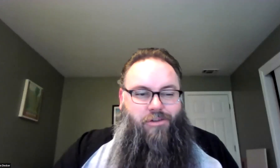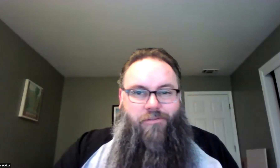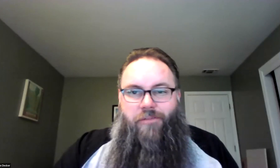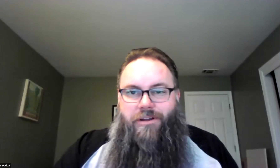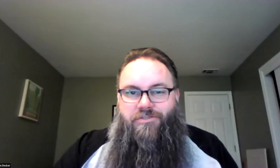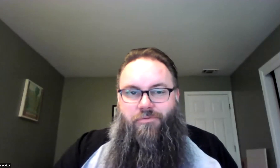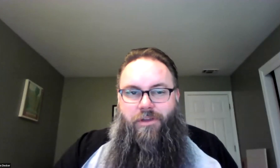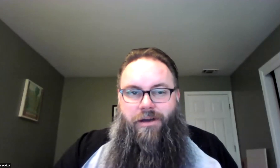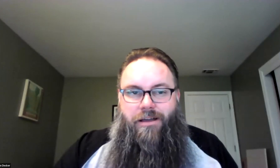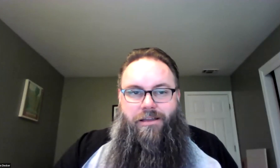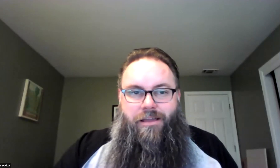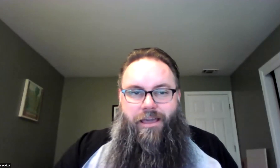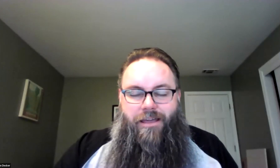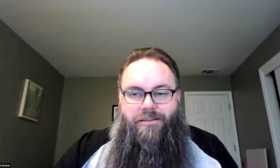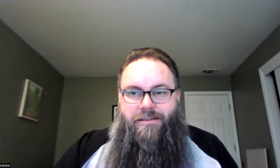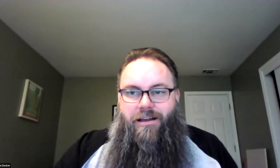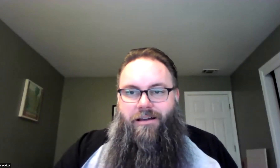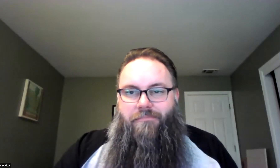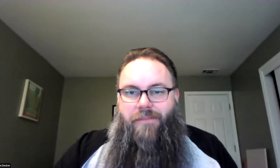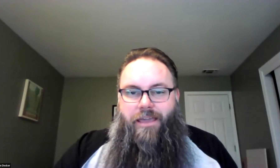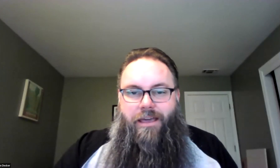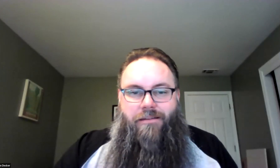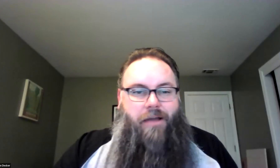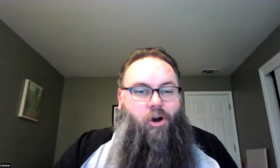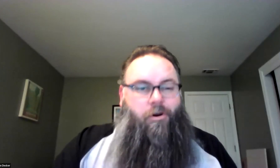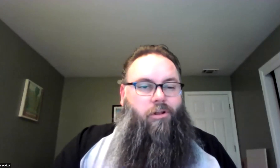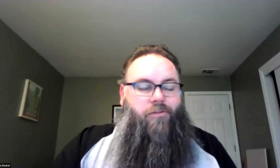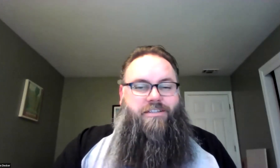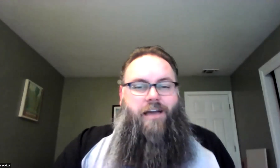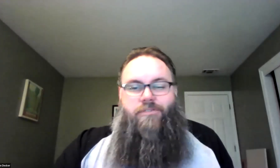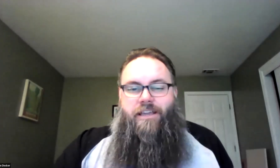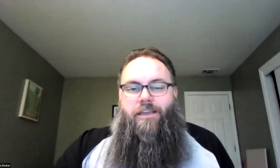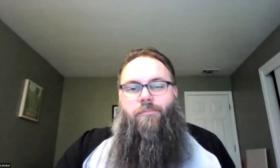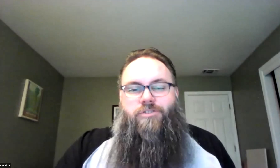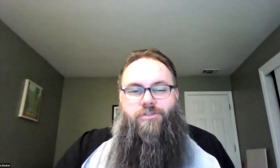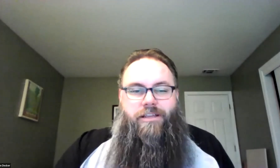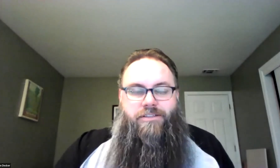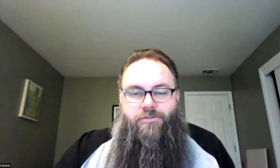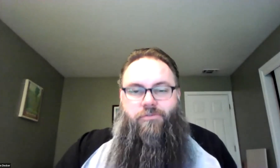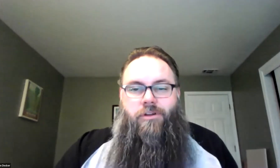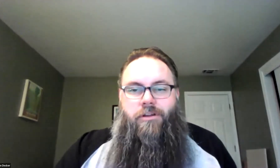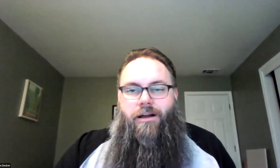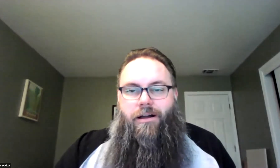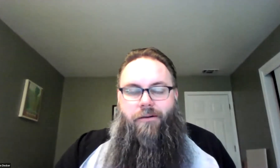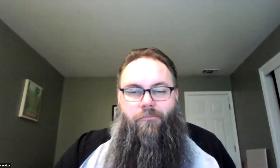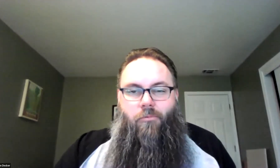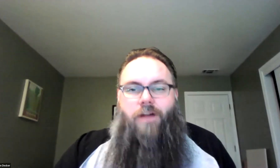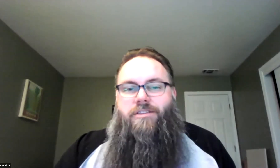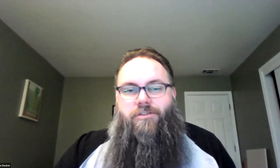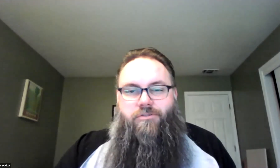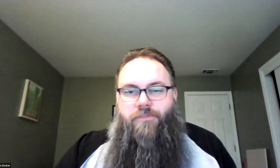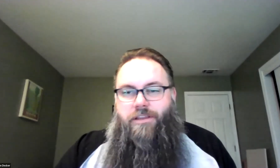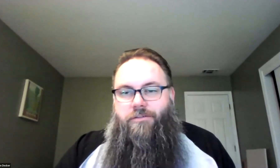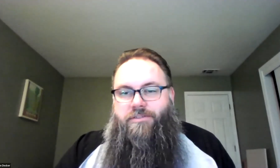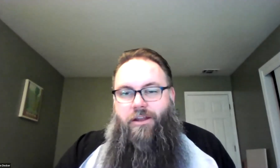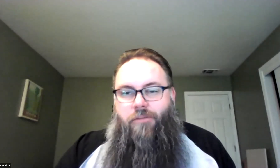Excellent. Thank you very much, Rima. And again, I hope all of our staff are taking an opportunity to watch